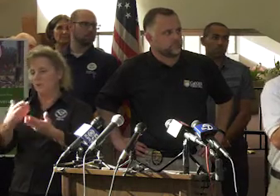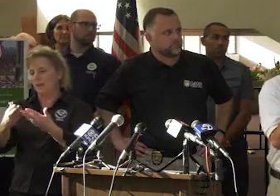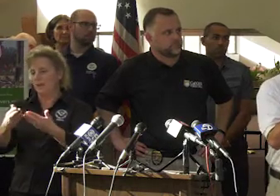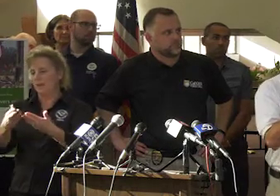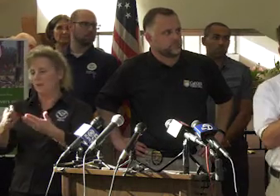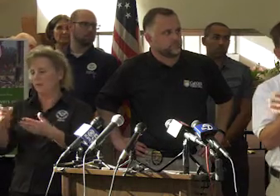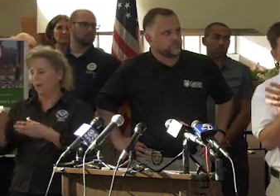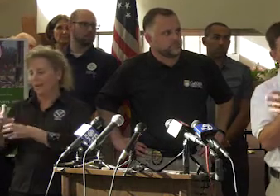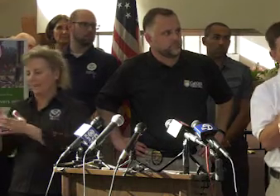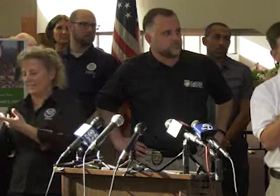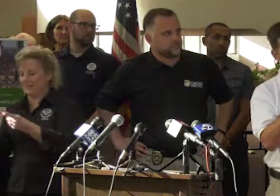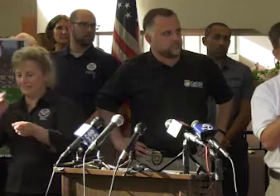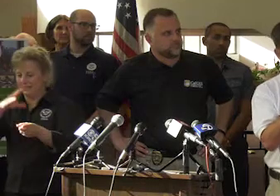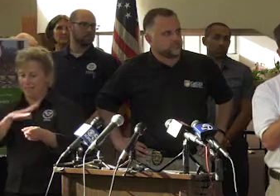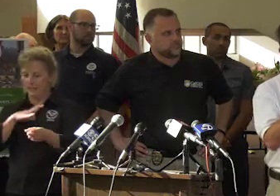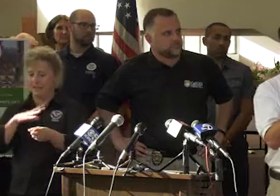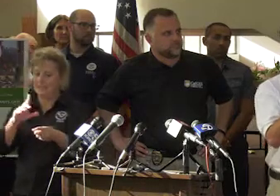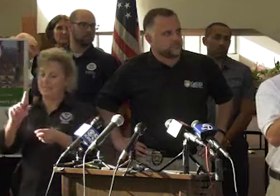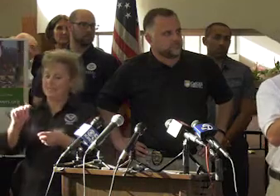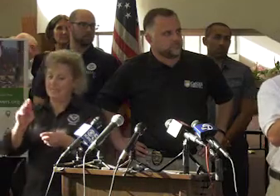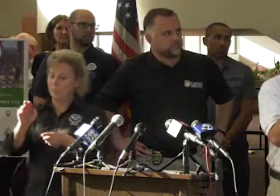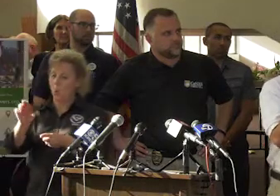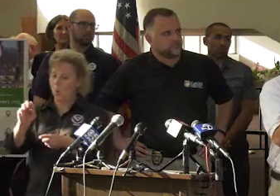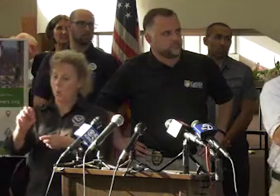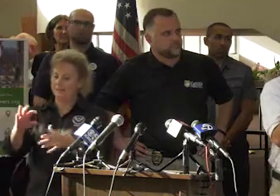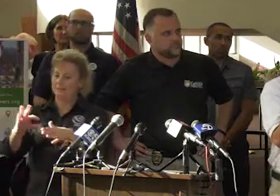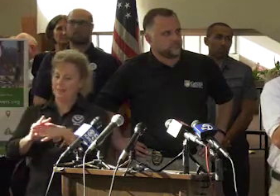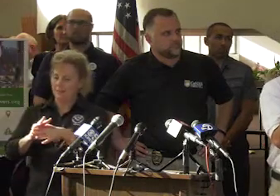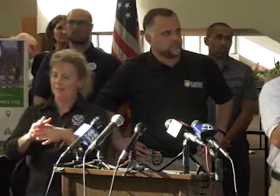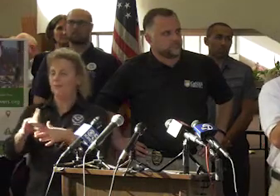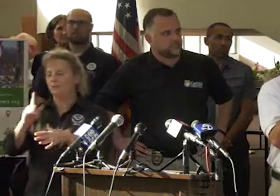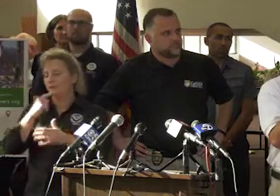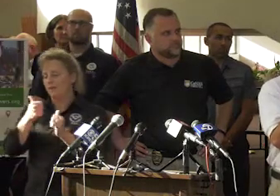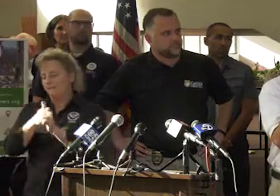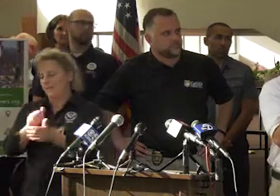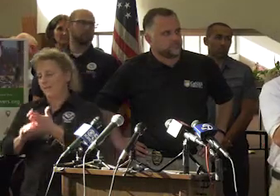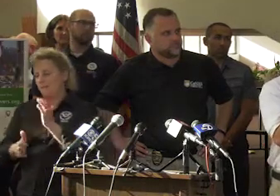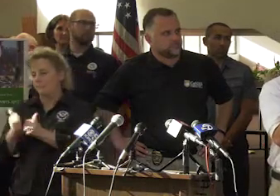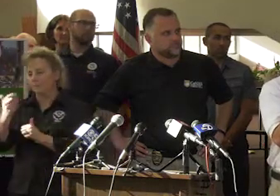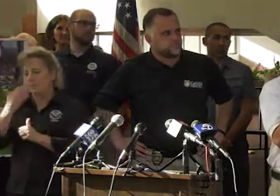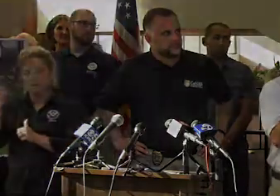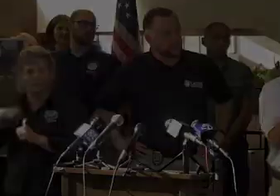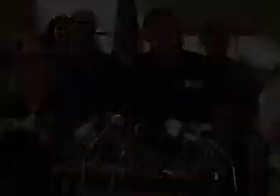only got a salad and this guy over here got a T-bone. So we will try and track that as best we can. Per property.